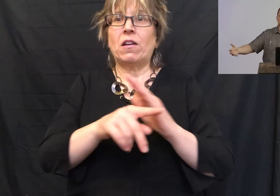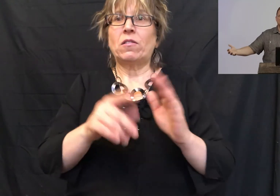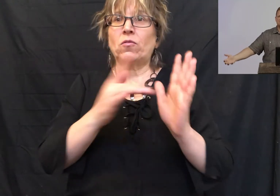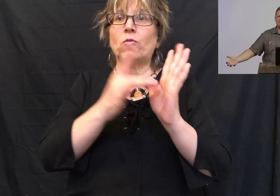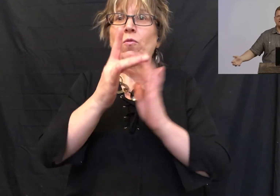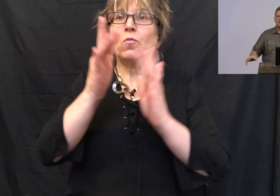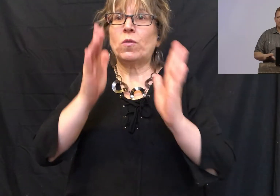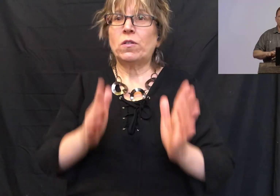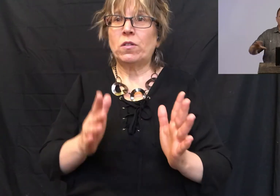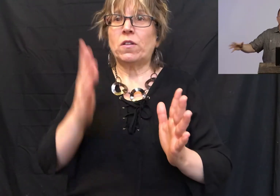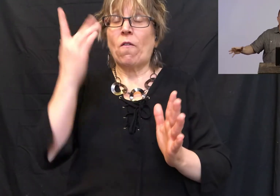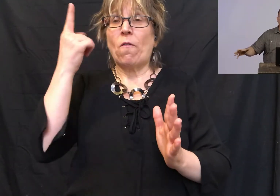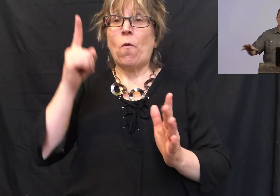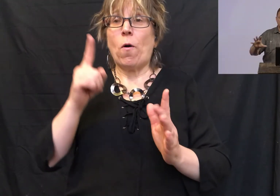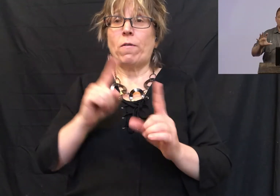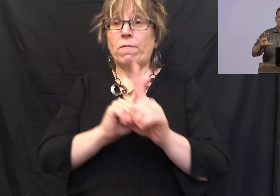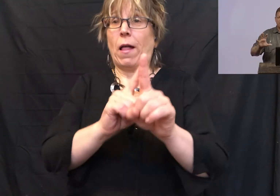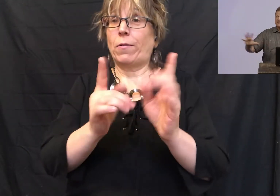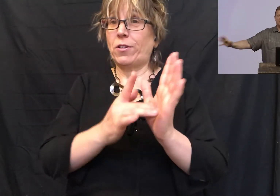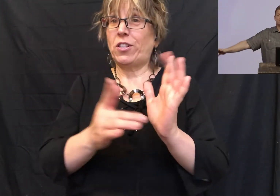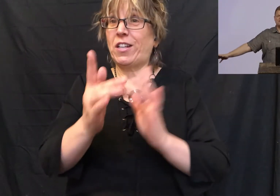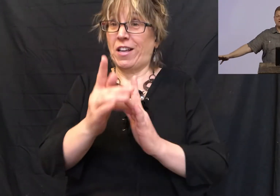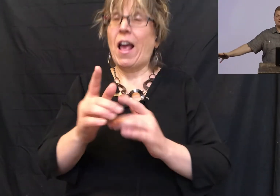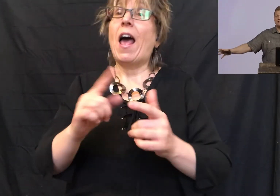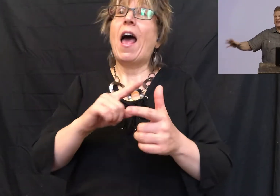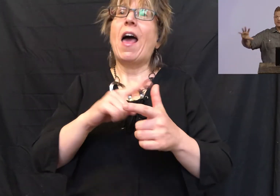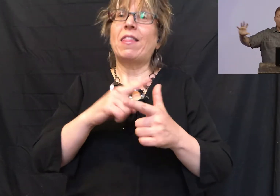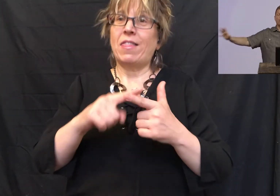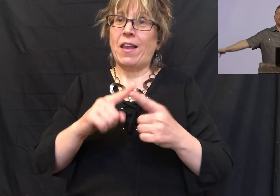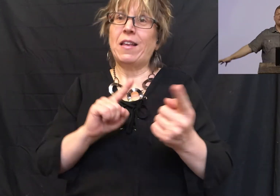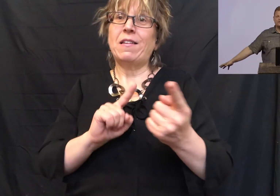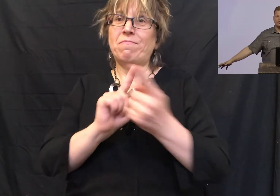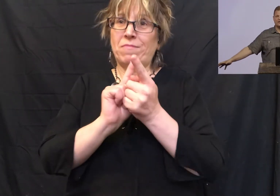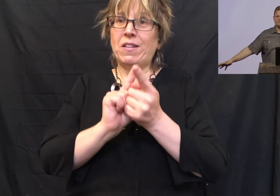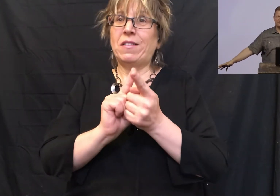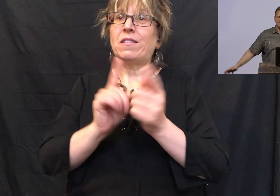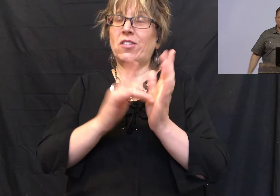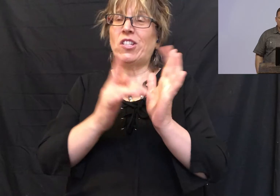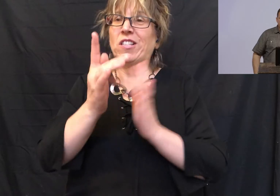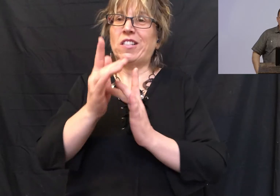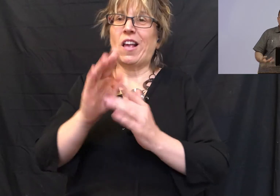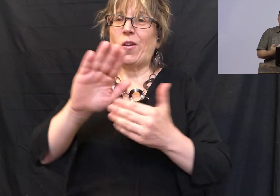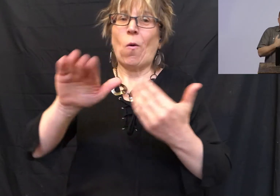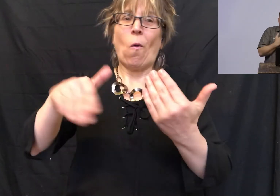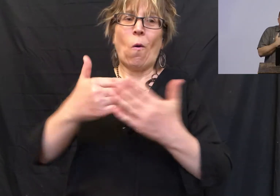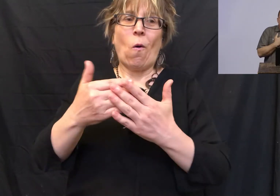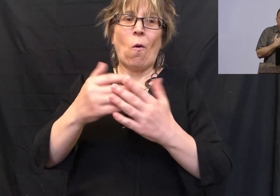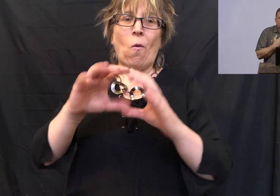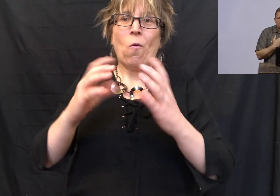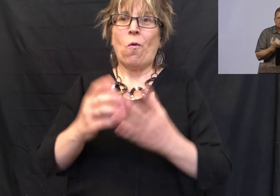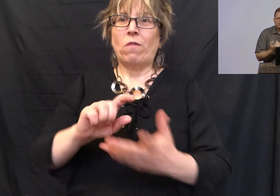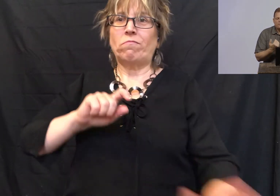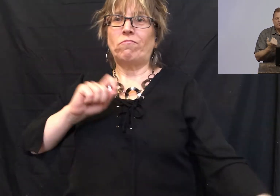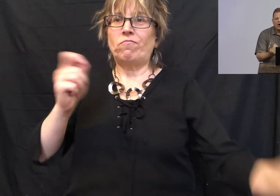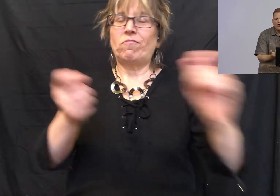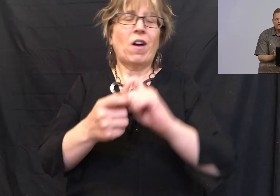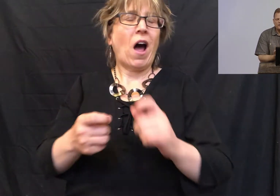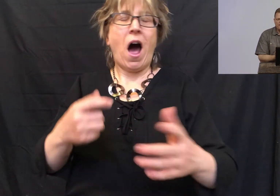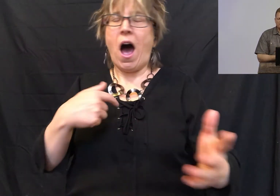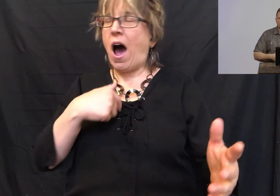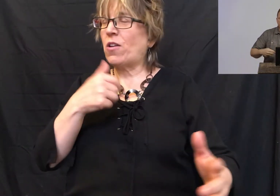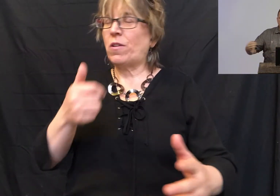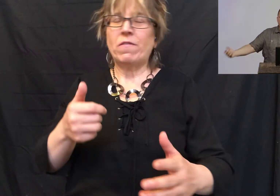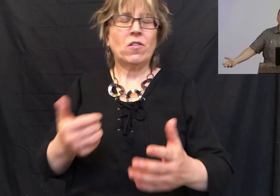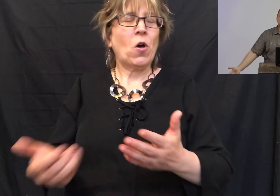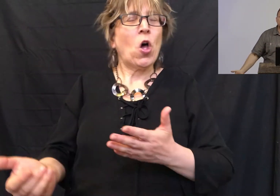put Christians to death for following Jesus. So then he comes to Jesus, and his whole world is turned upside down. He's like, hey, I don't even deserve to be called